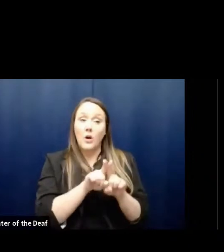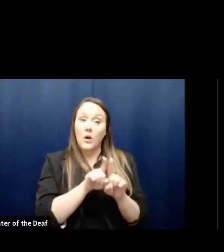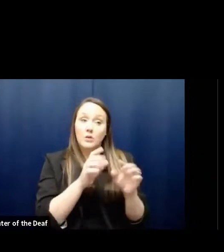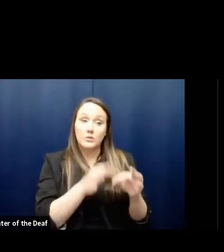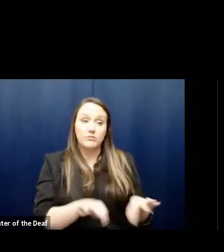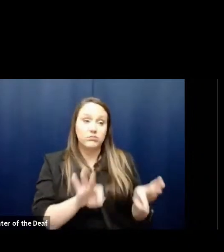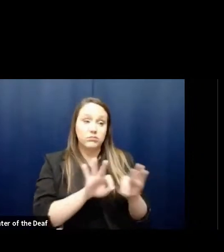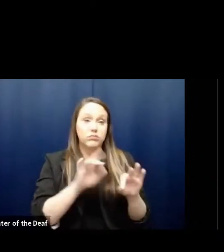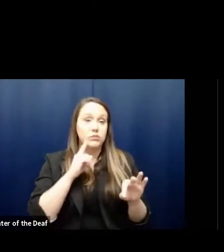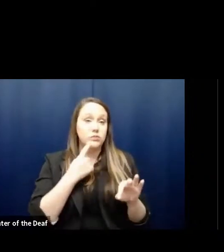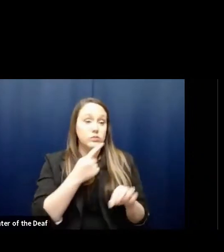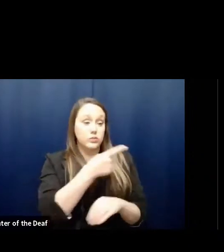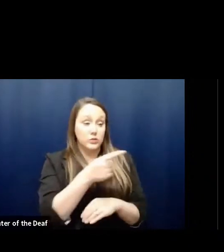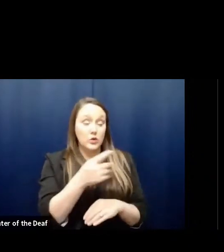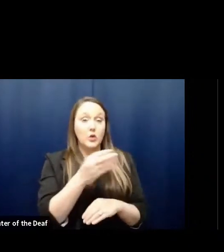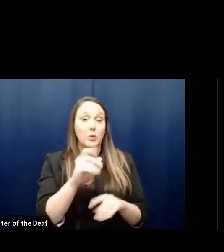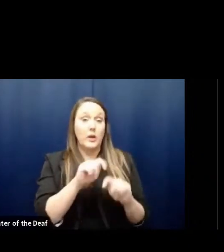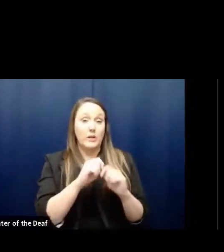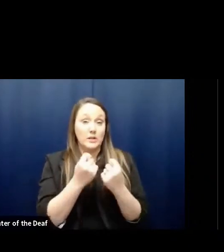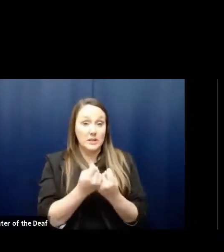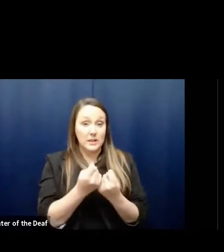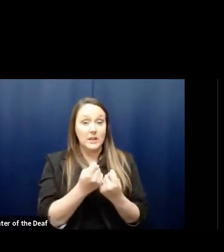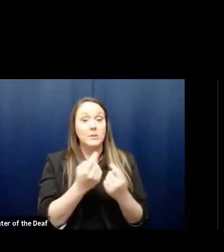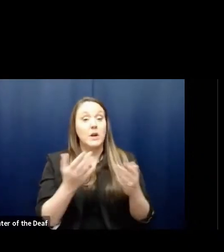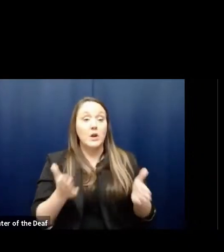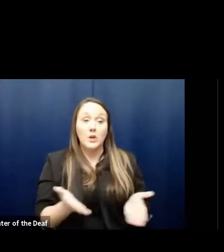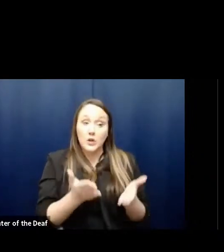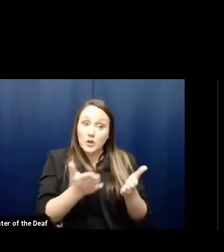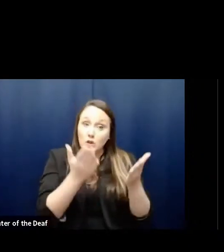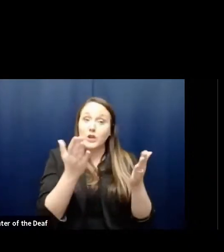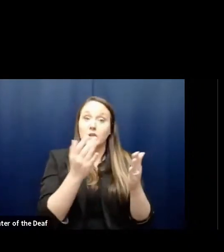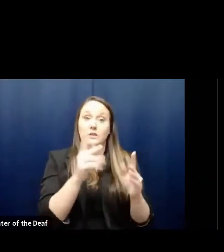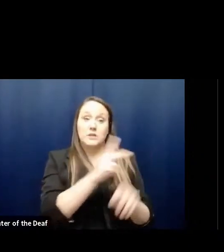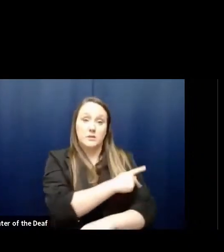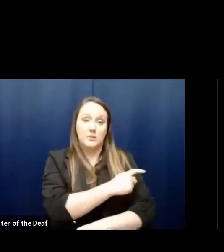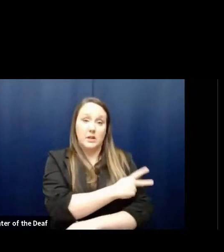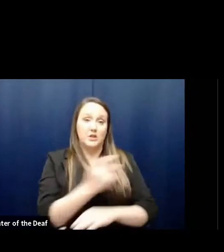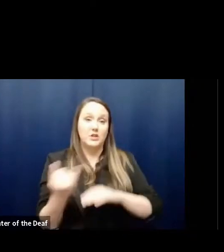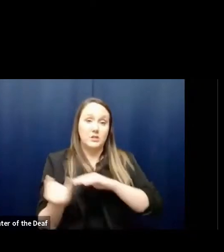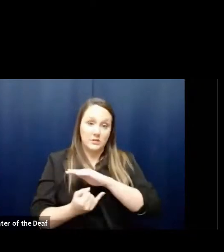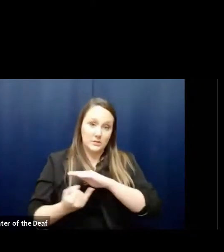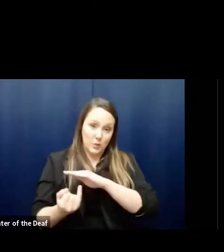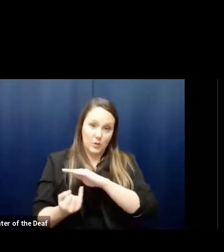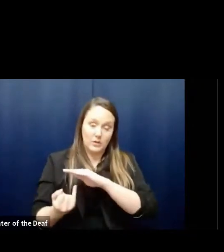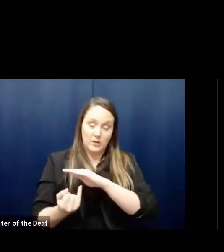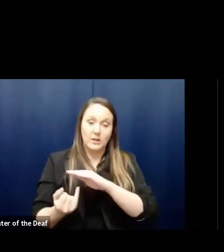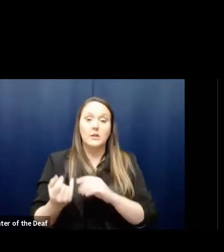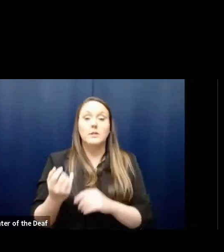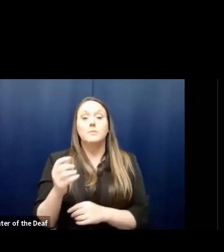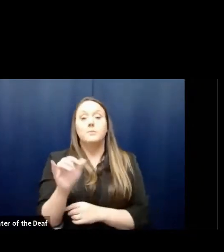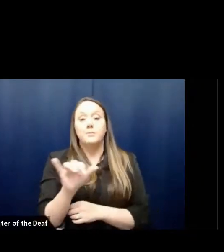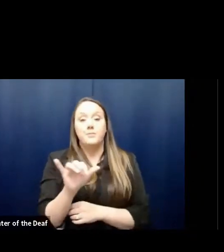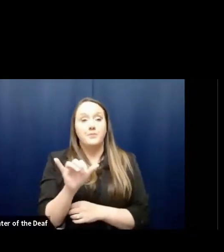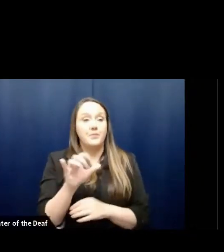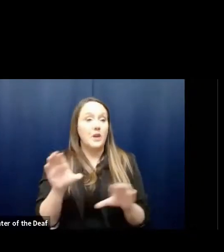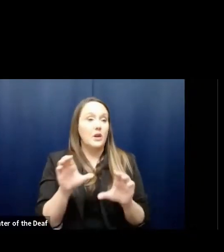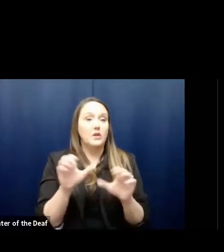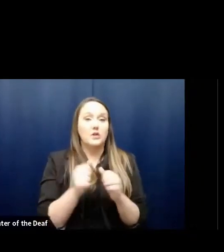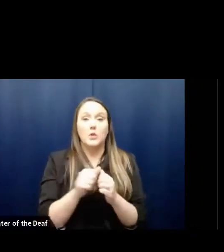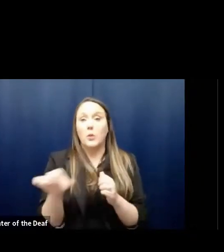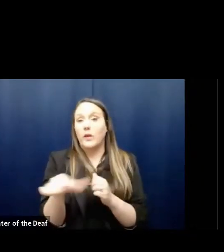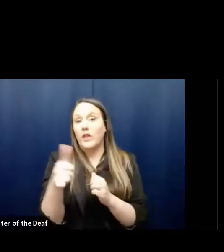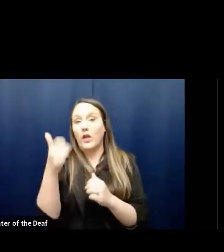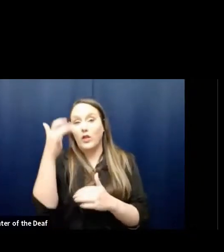and your team members to encourage patients to isolate or quarantine. As you are for so many illnesses,